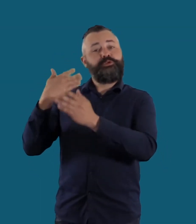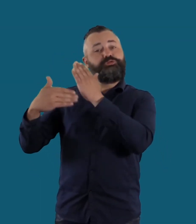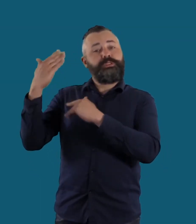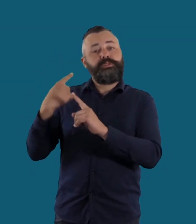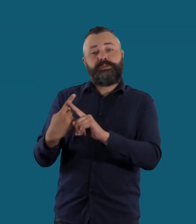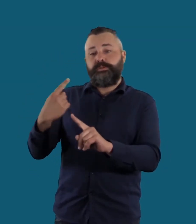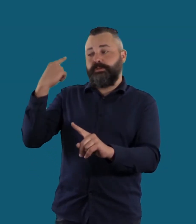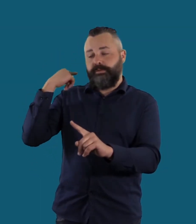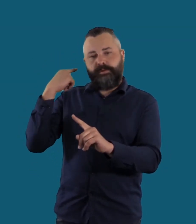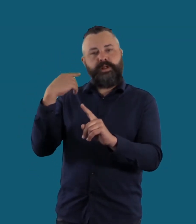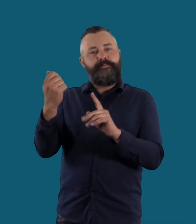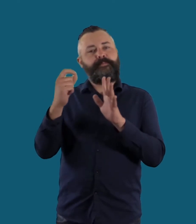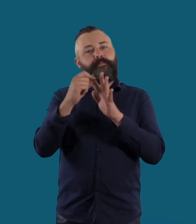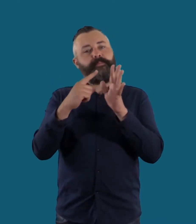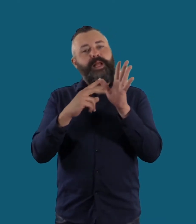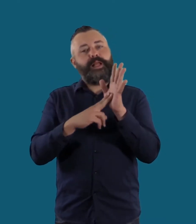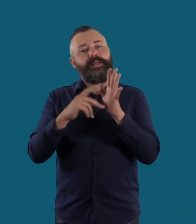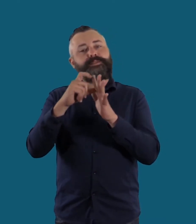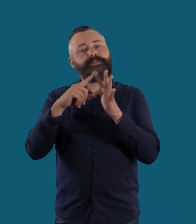I'll outline 3 notable examples of pandemics.